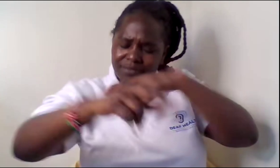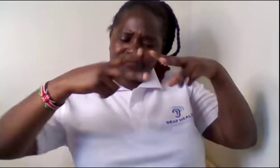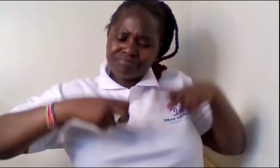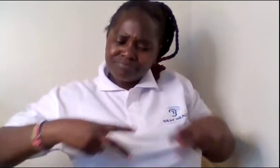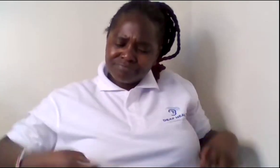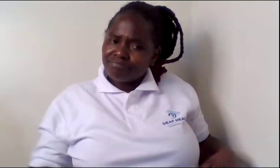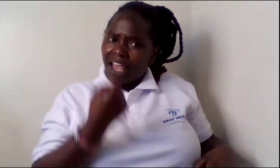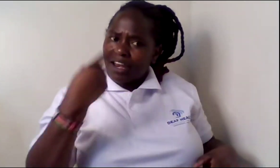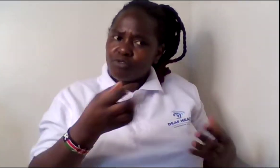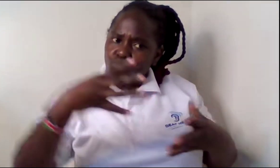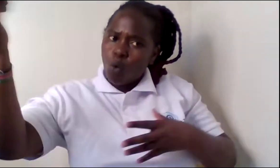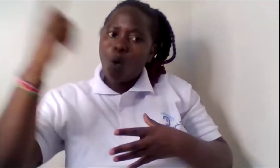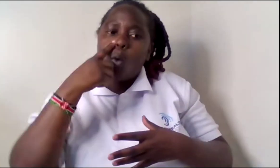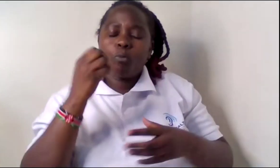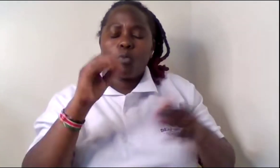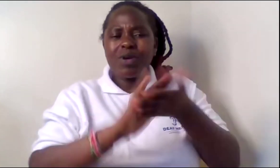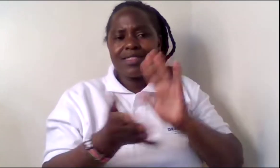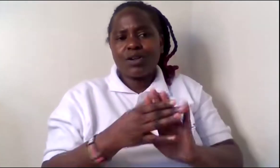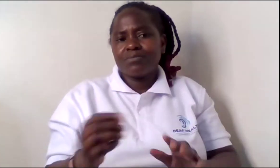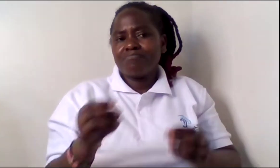home. So sadly, in Kenya, we've not yet reached there yet.